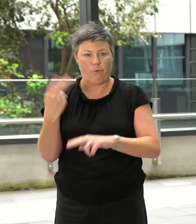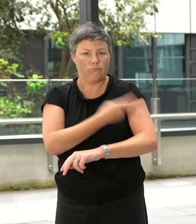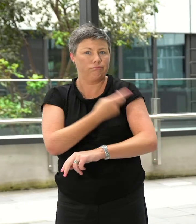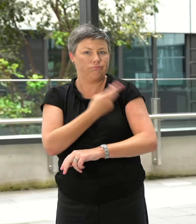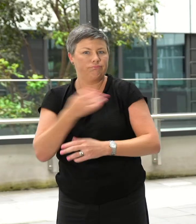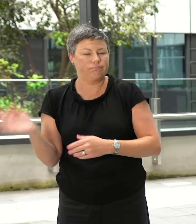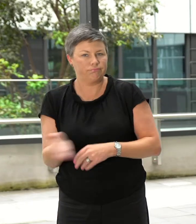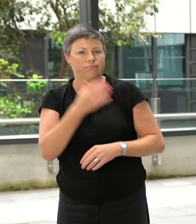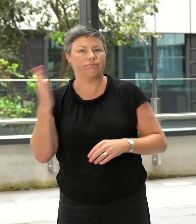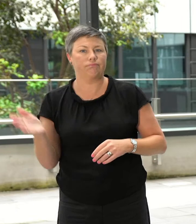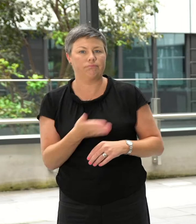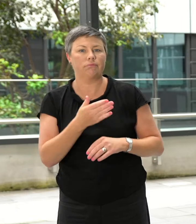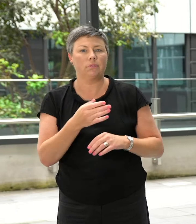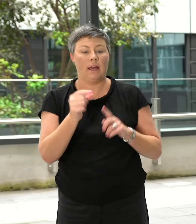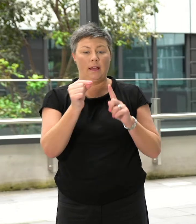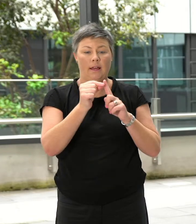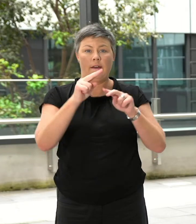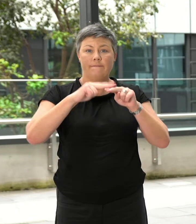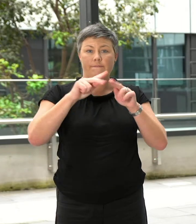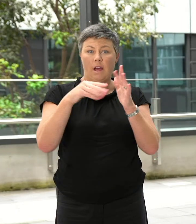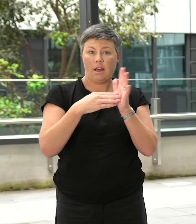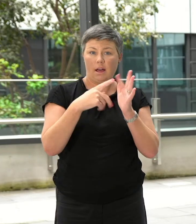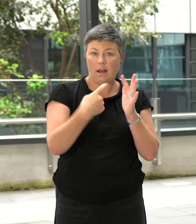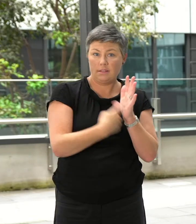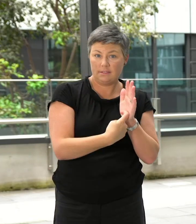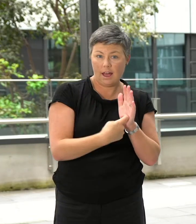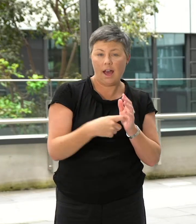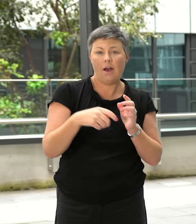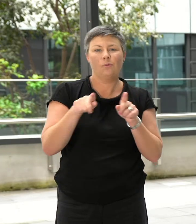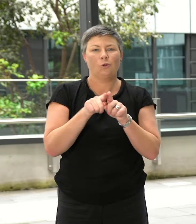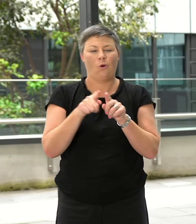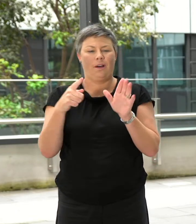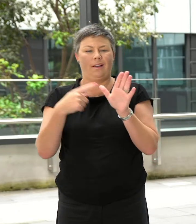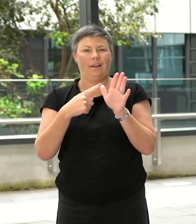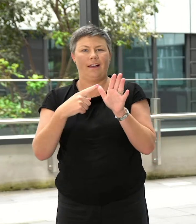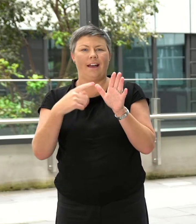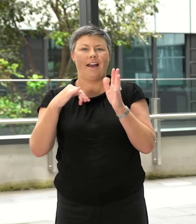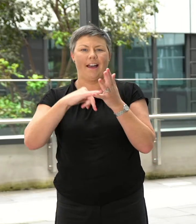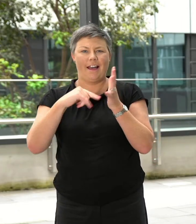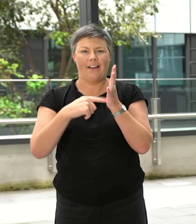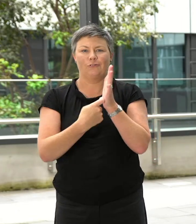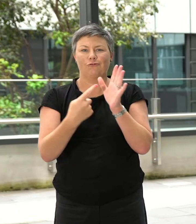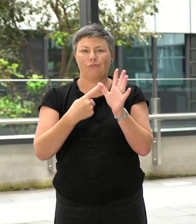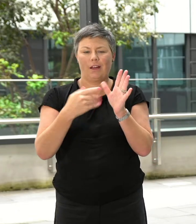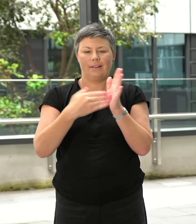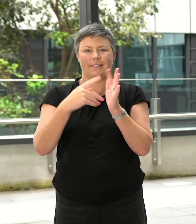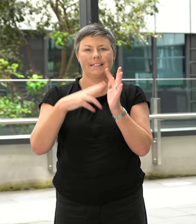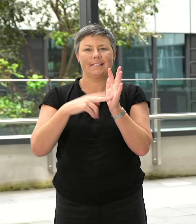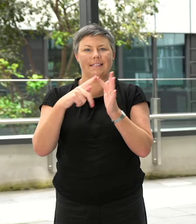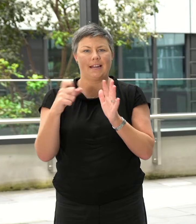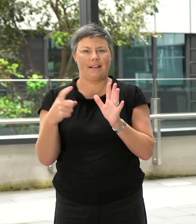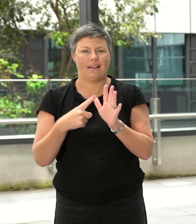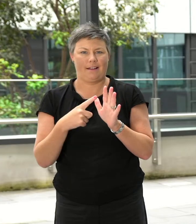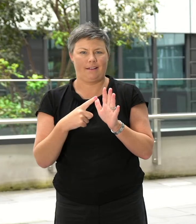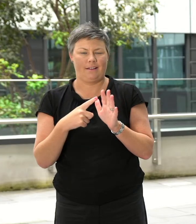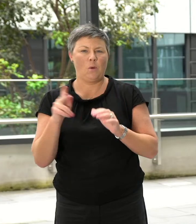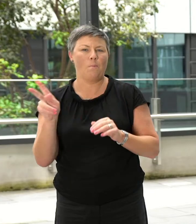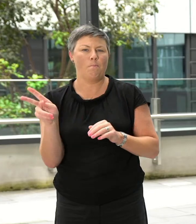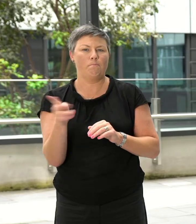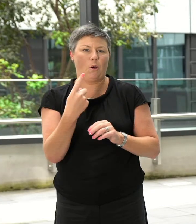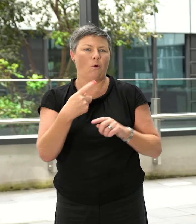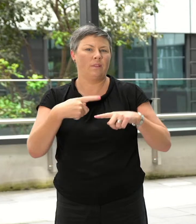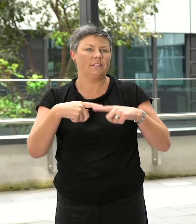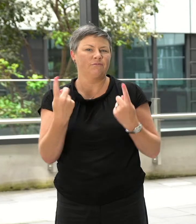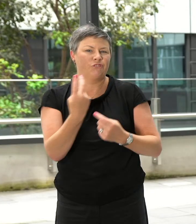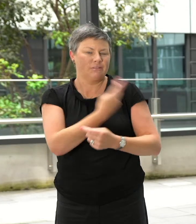got not only Pfizer being delivered, but also the AstraZeneca. As I have said, there has been a lot